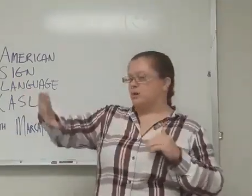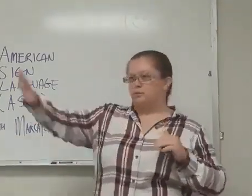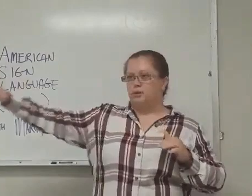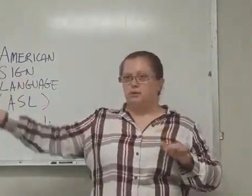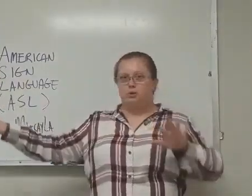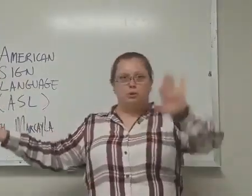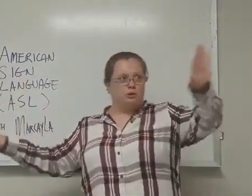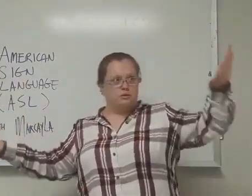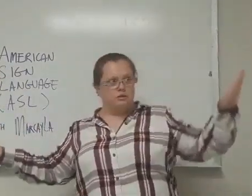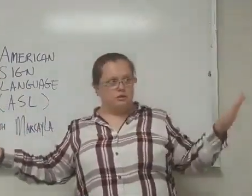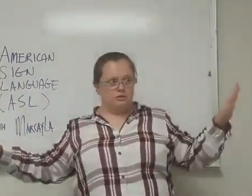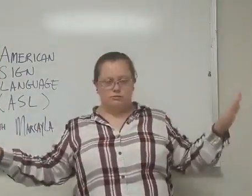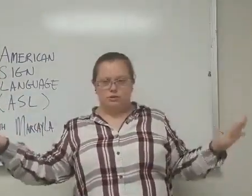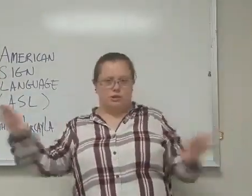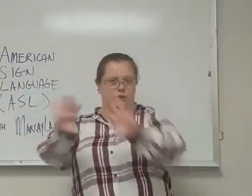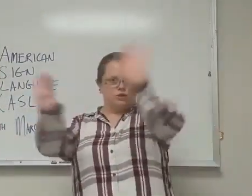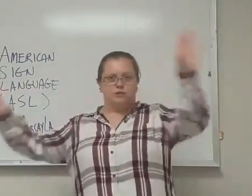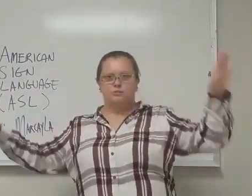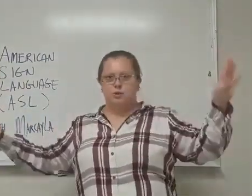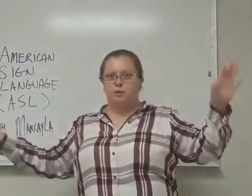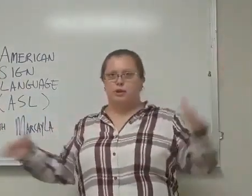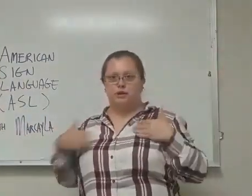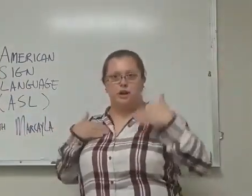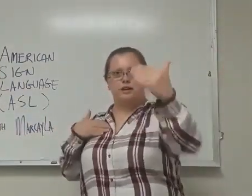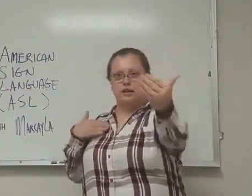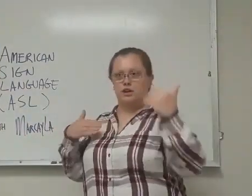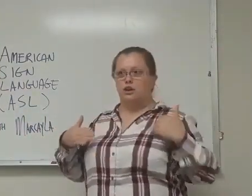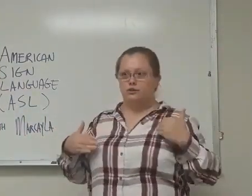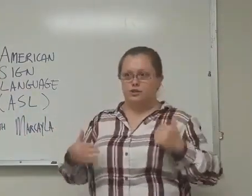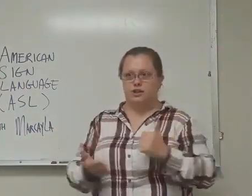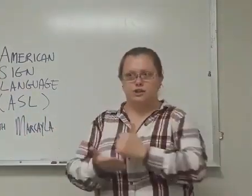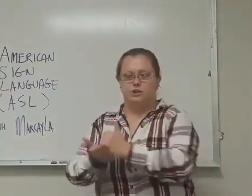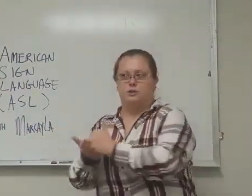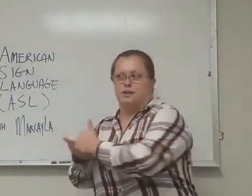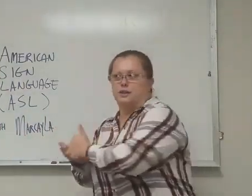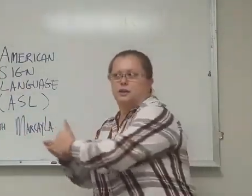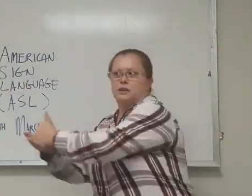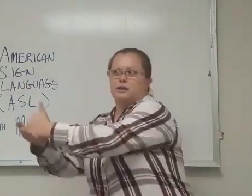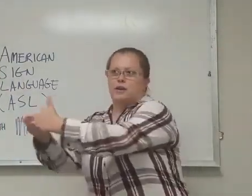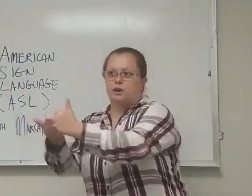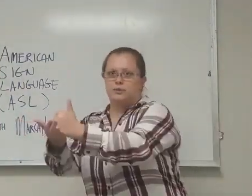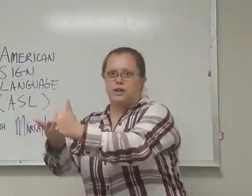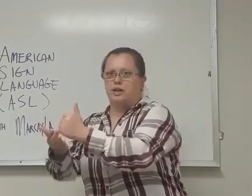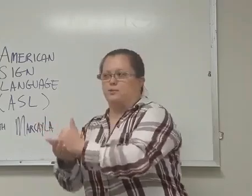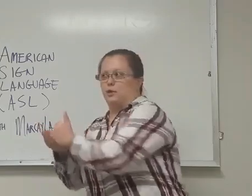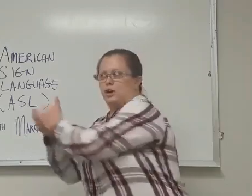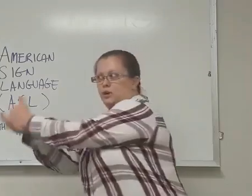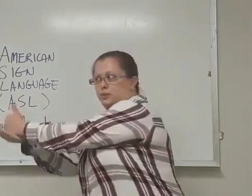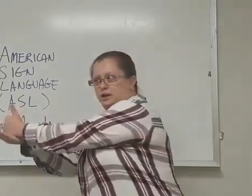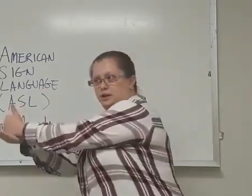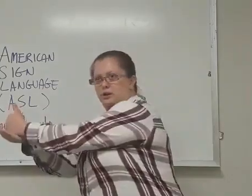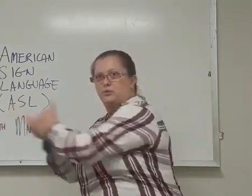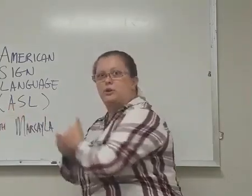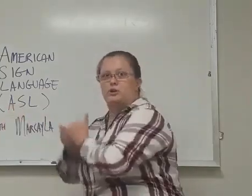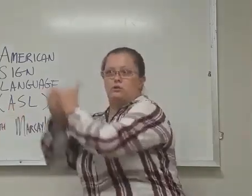about people, like just people that are not in the conversation, you would say help them or help him or